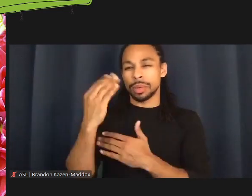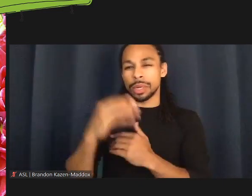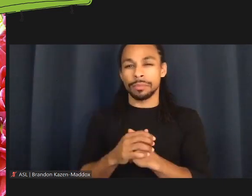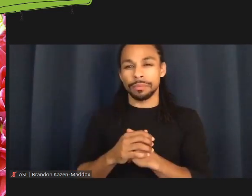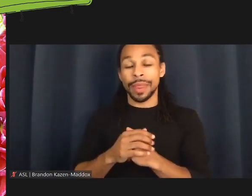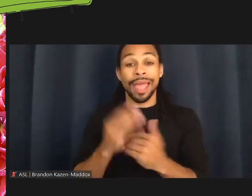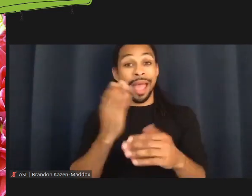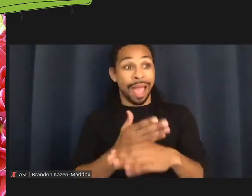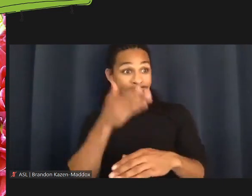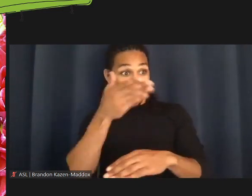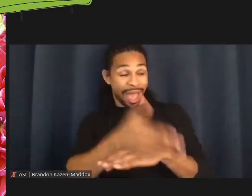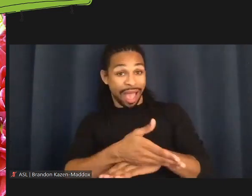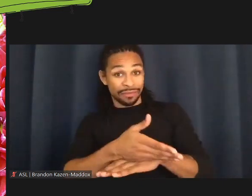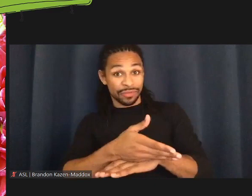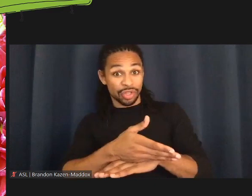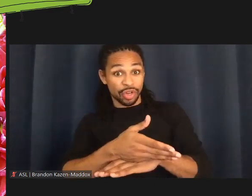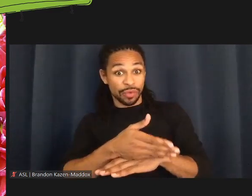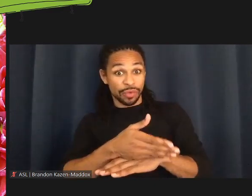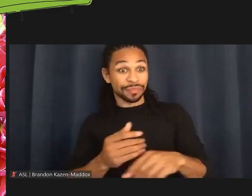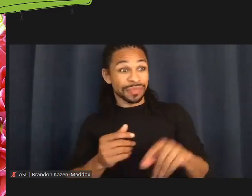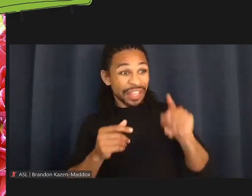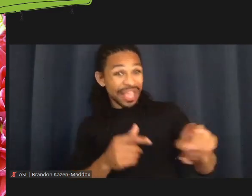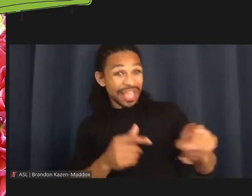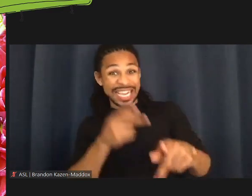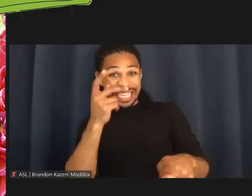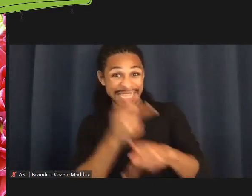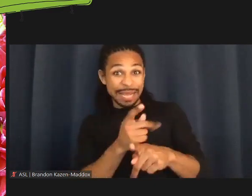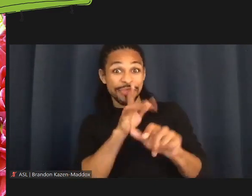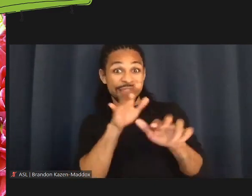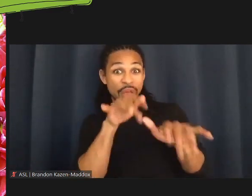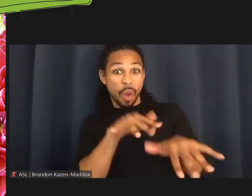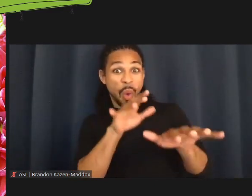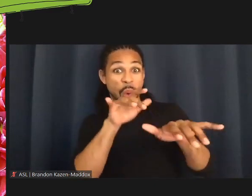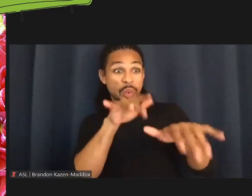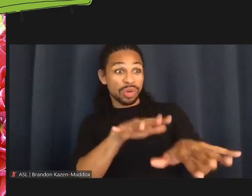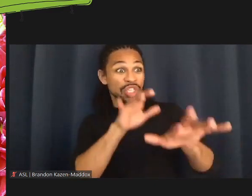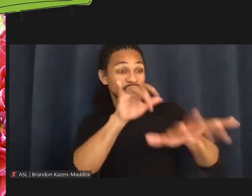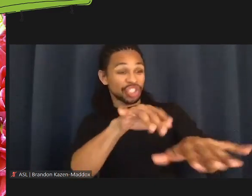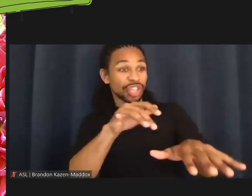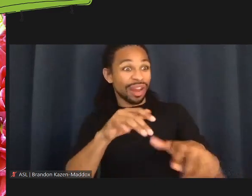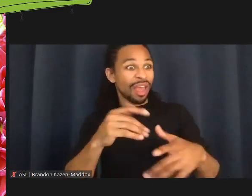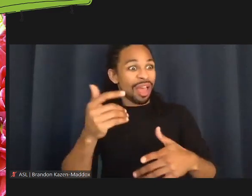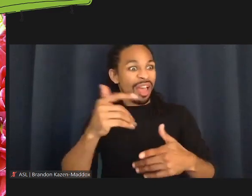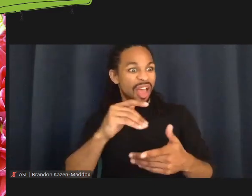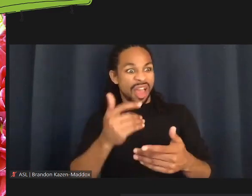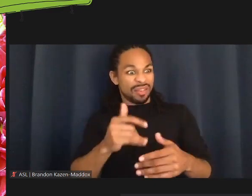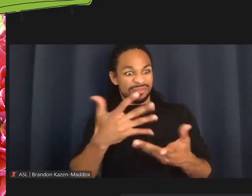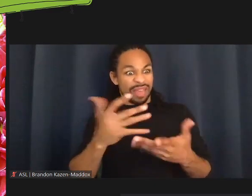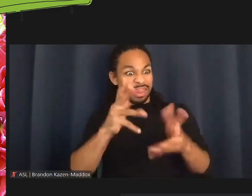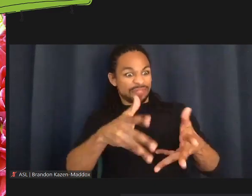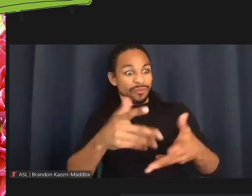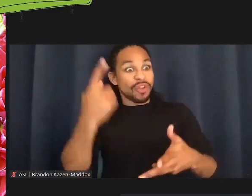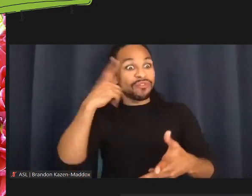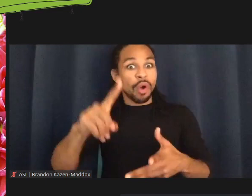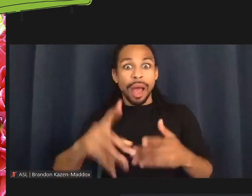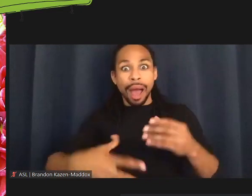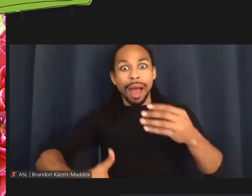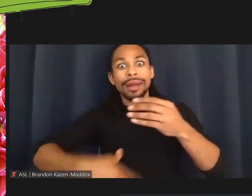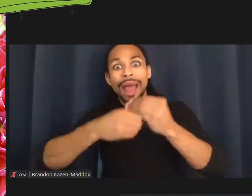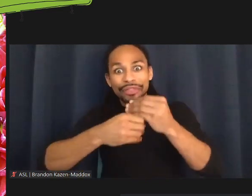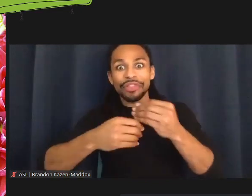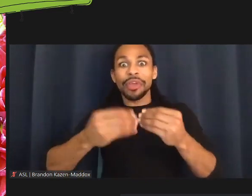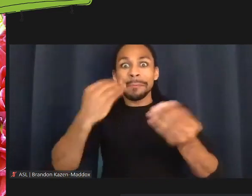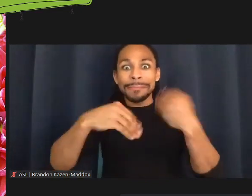Afterward, they keep the ocean husks for another meal because to get a good deal is